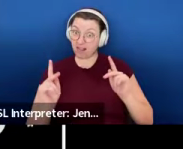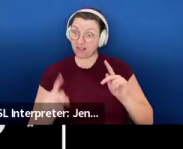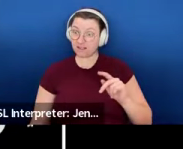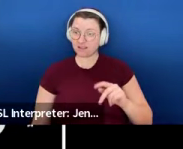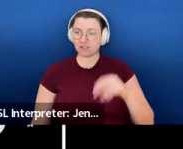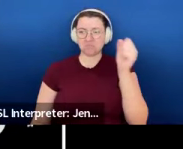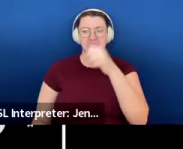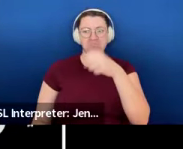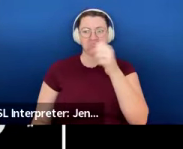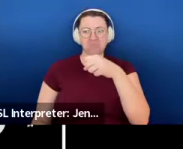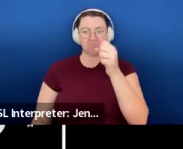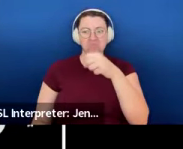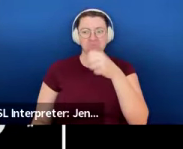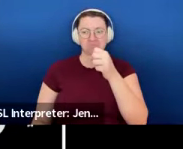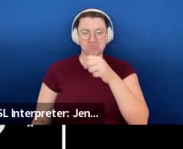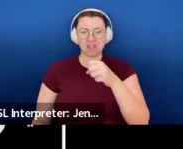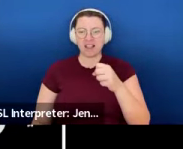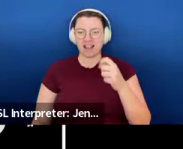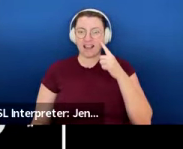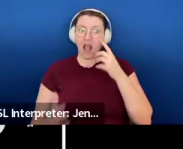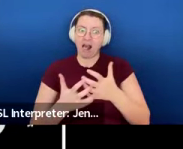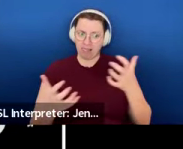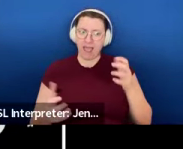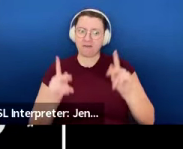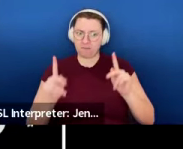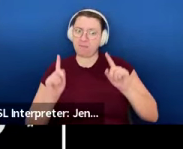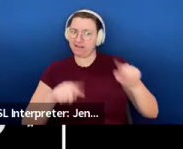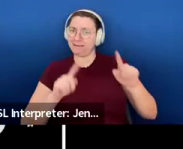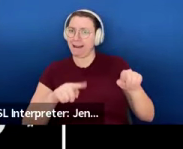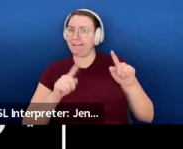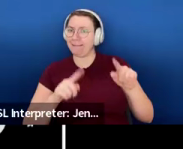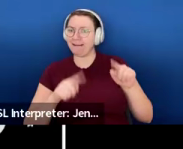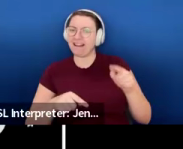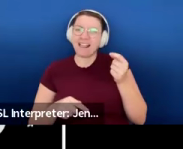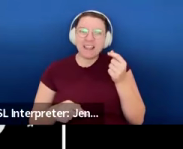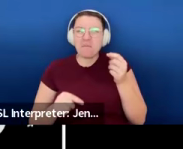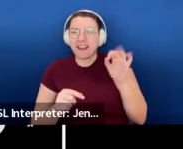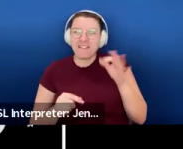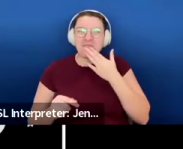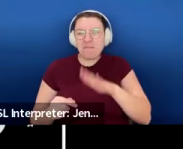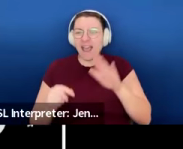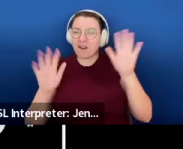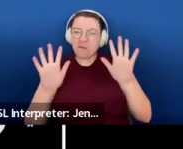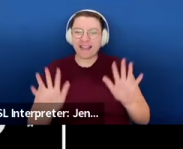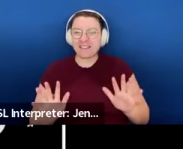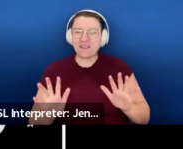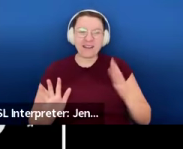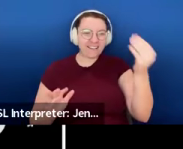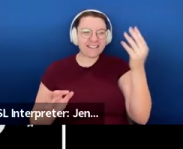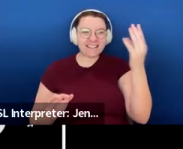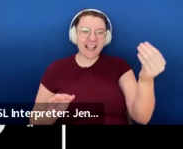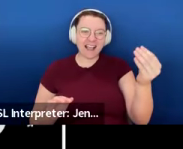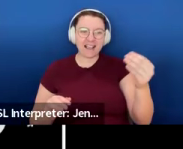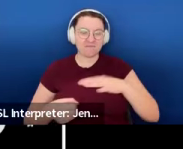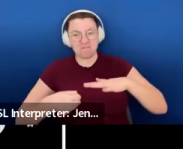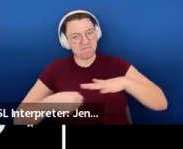Yes, there was a lot of attendees there, even with the little bit of drizzly weather that was happening outside there. It was a